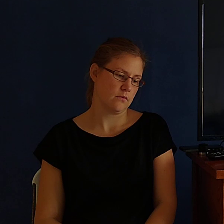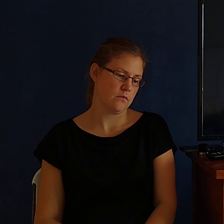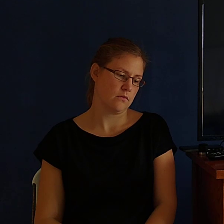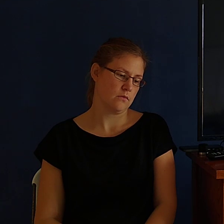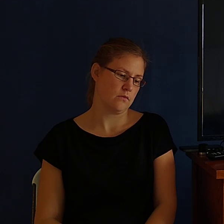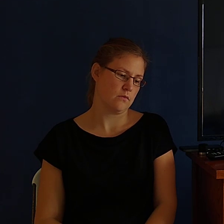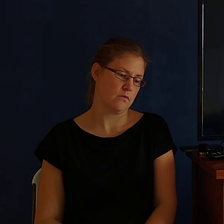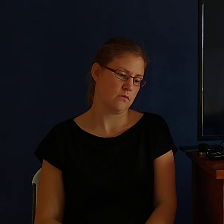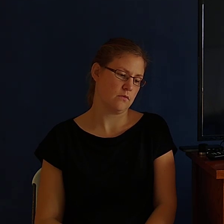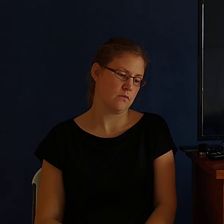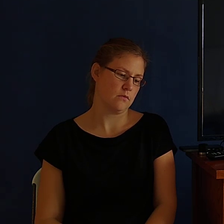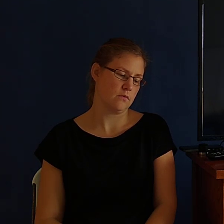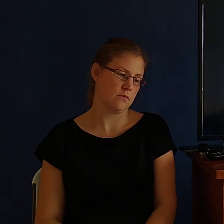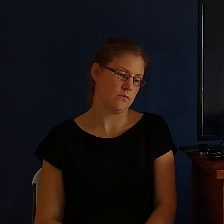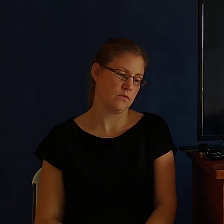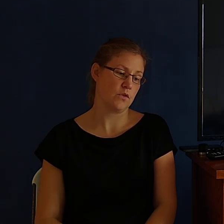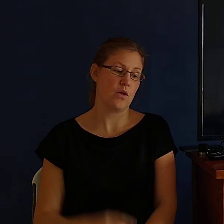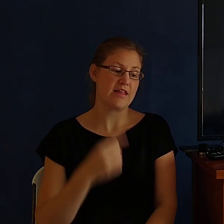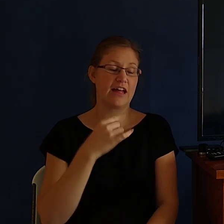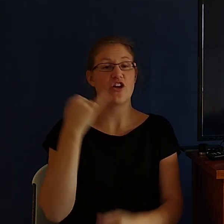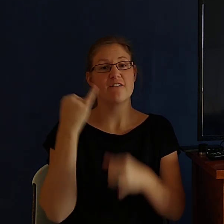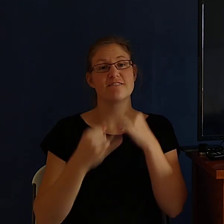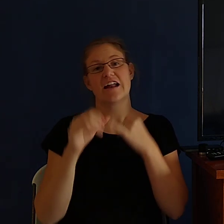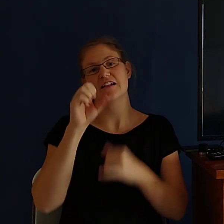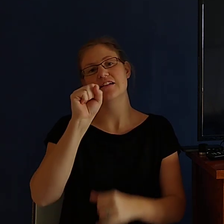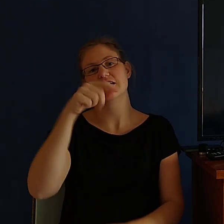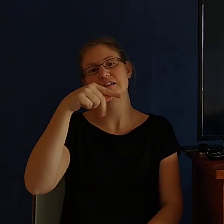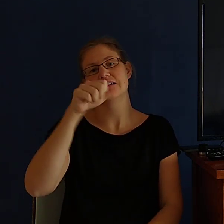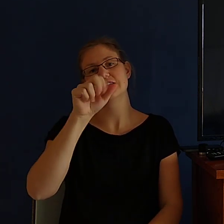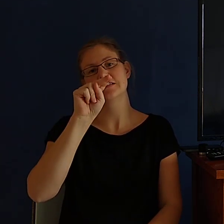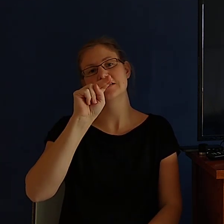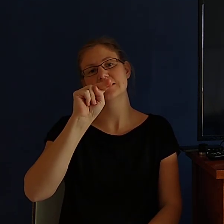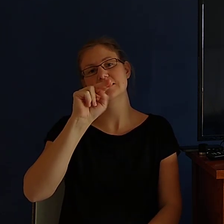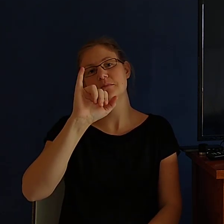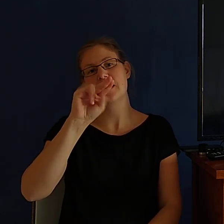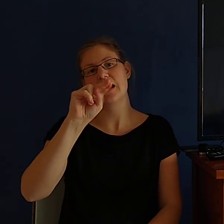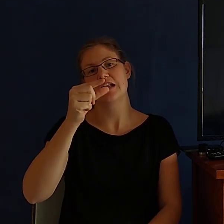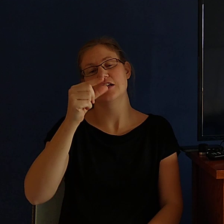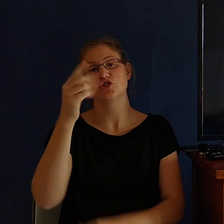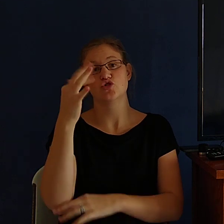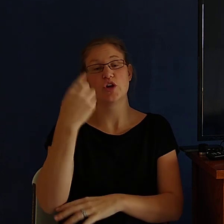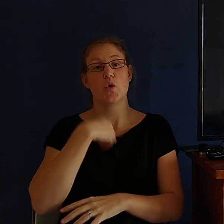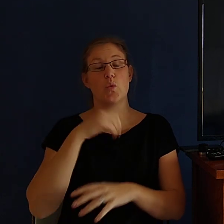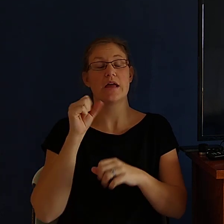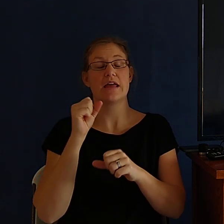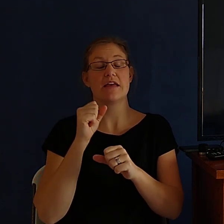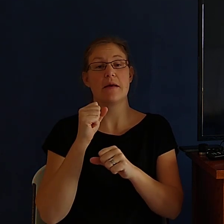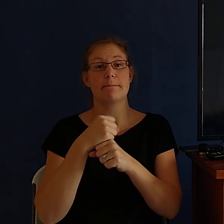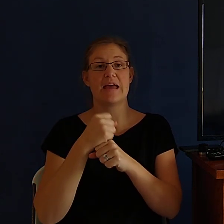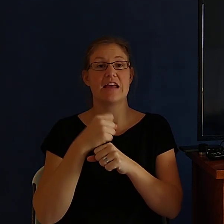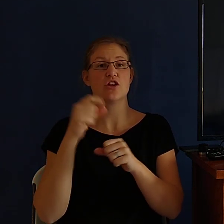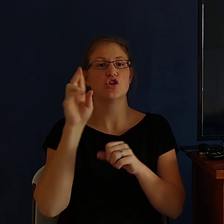So this is our final spanning tree that we have constructed using depth first search.